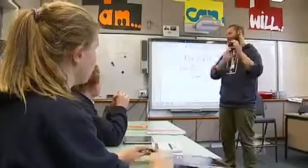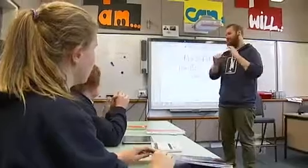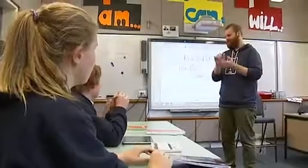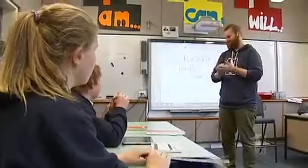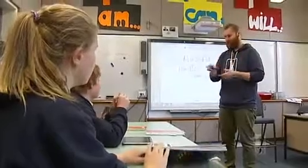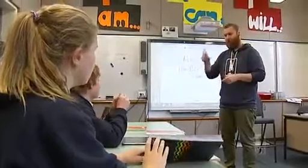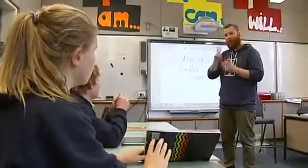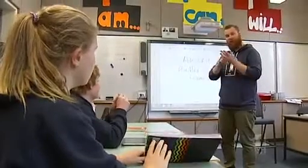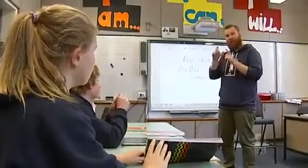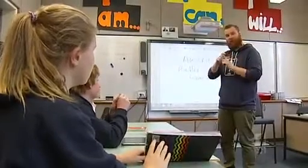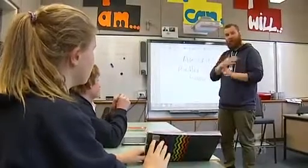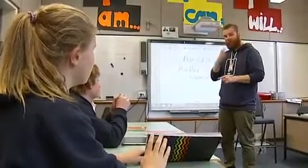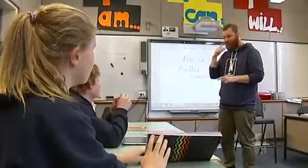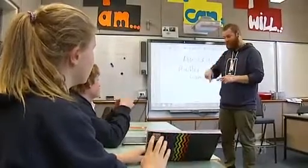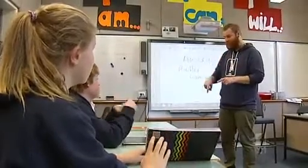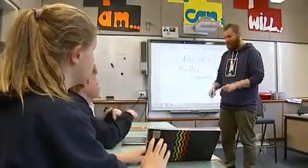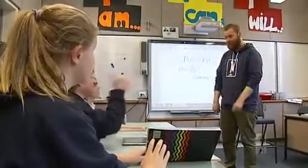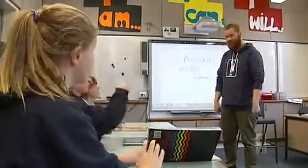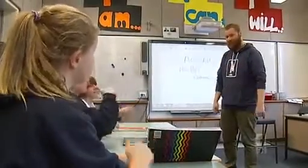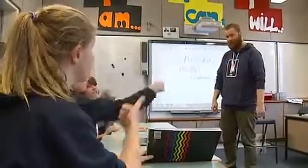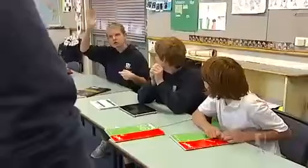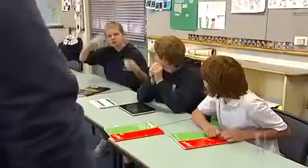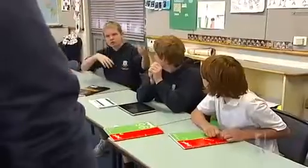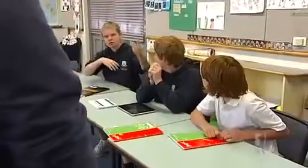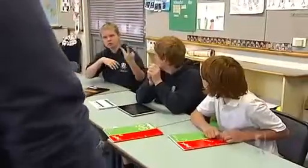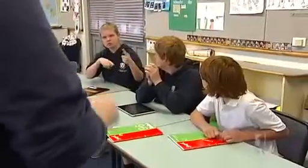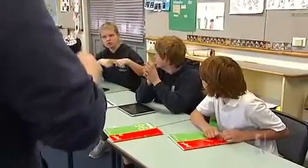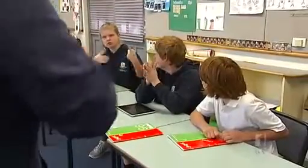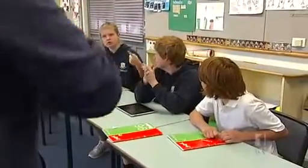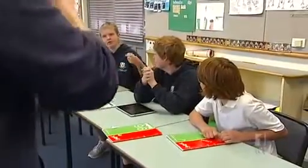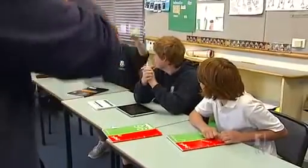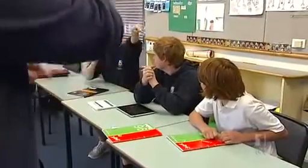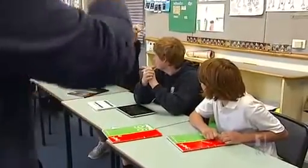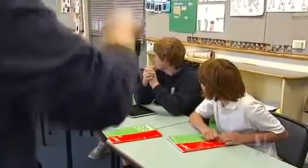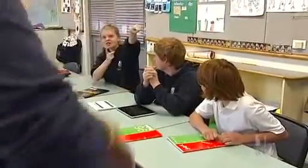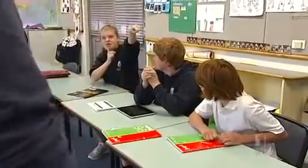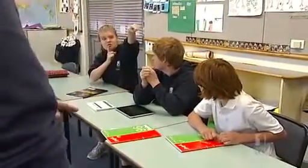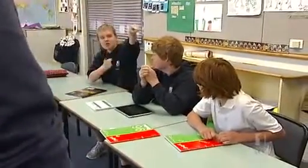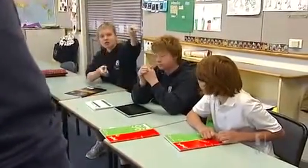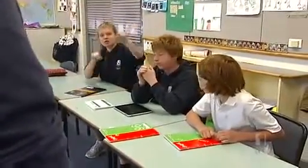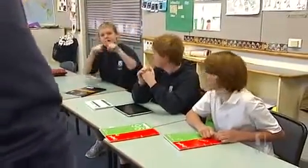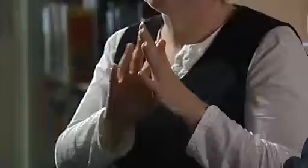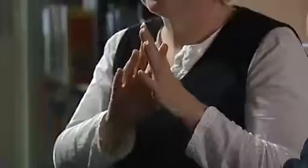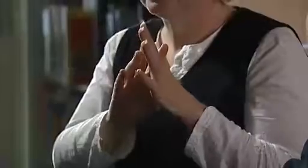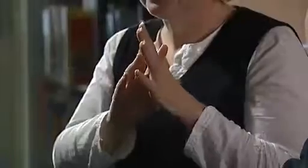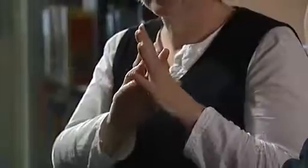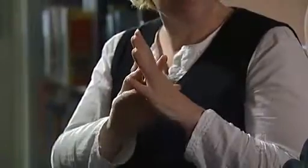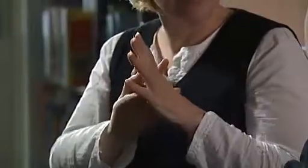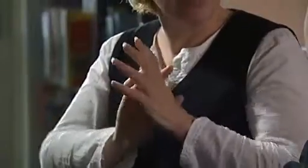Kate McGuigan attends the Victorian College for the Deaf, and her sign language is now way ahead of her mother's. Diana Nobbs